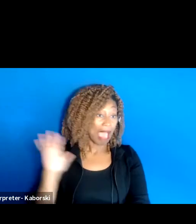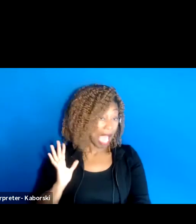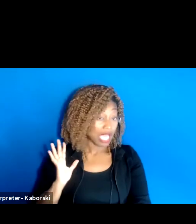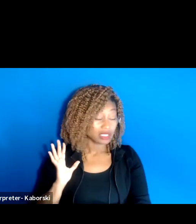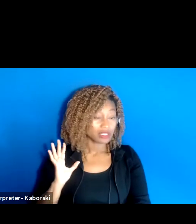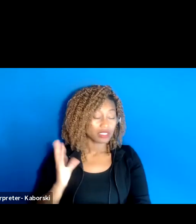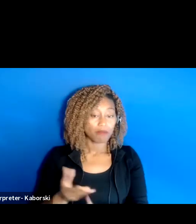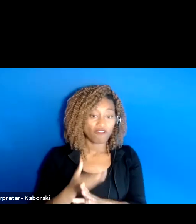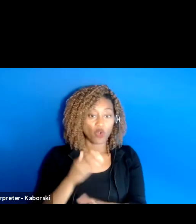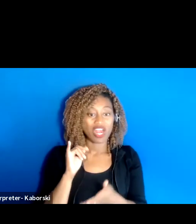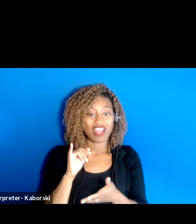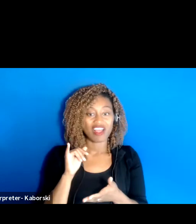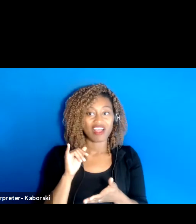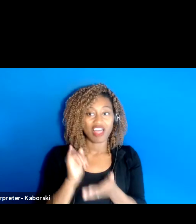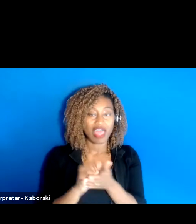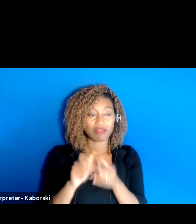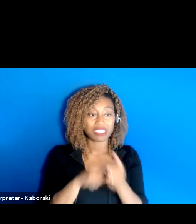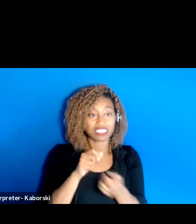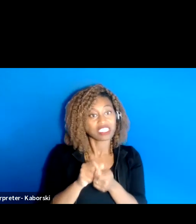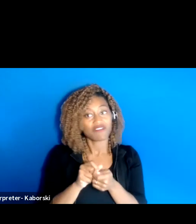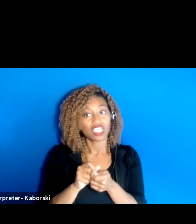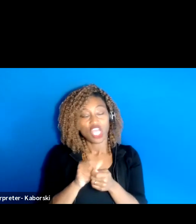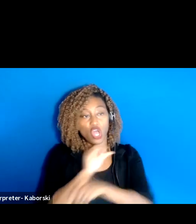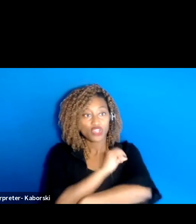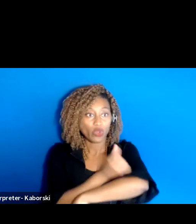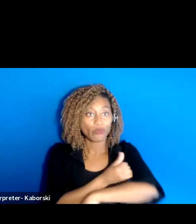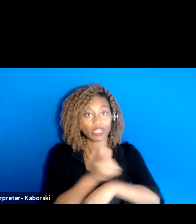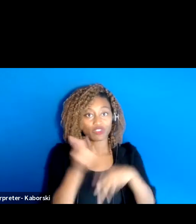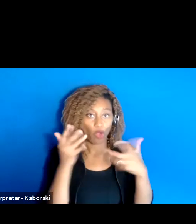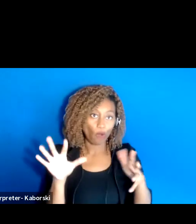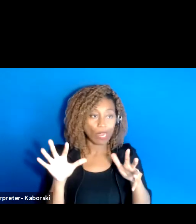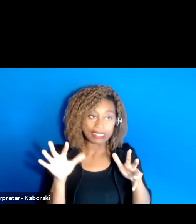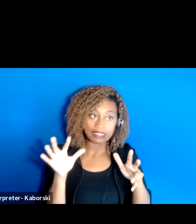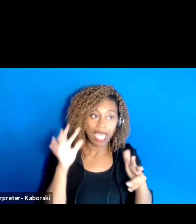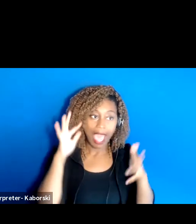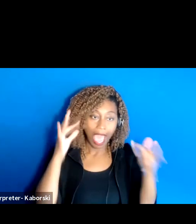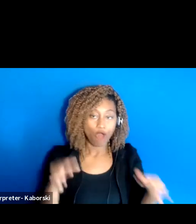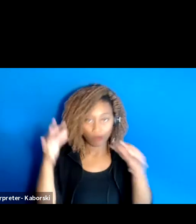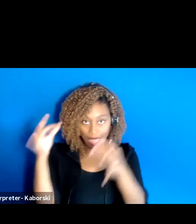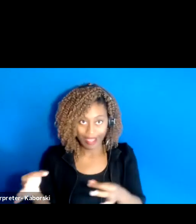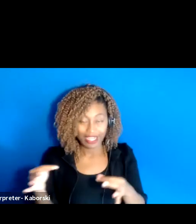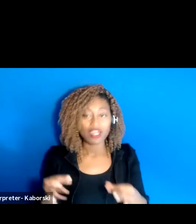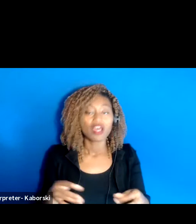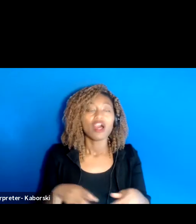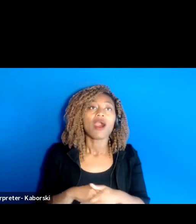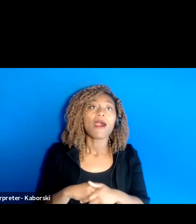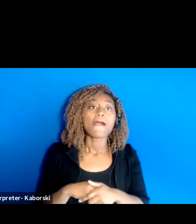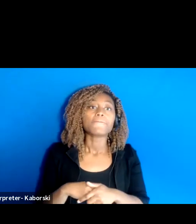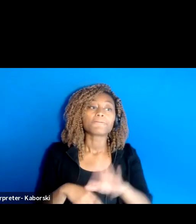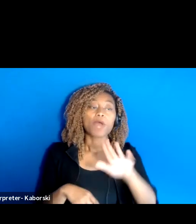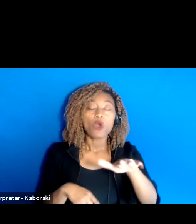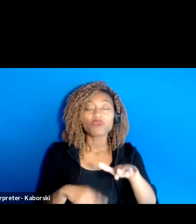before those specific authorities were outlined. And another way, I'm going to talk really quick about